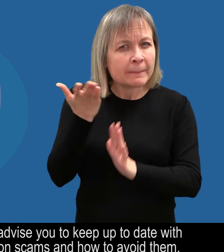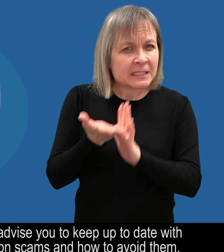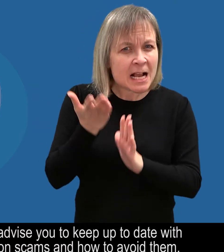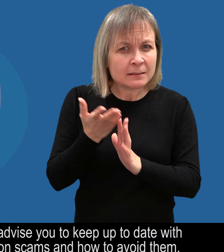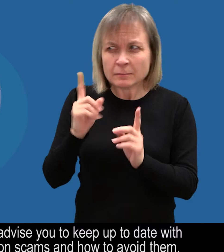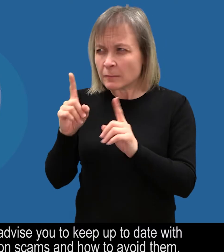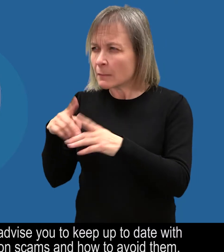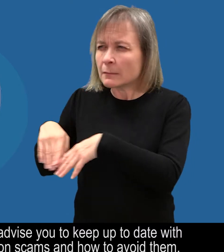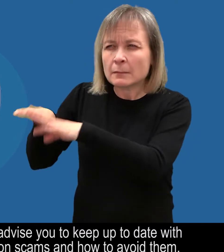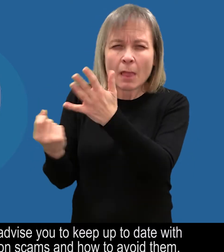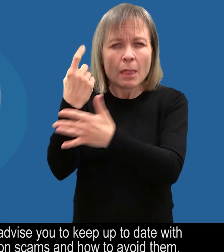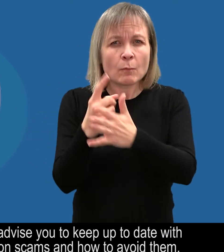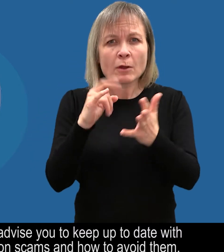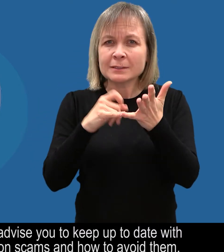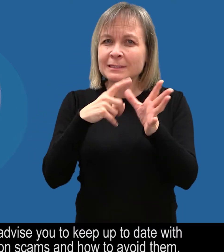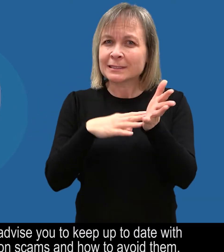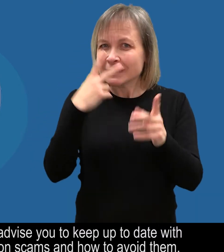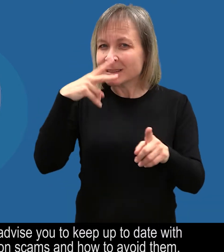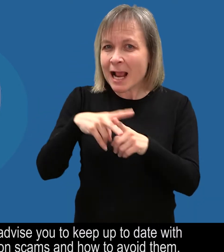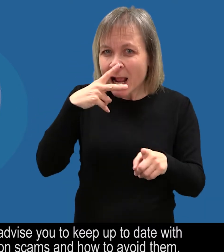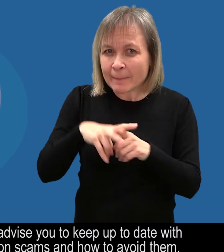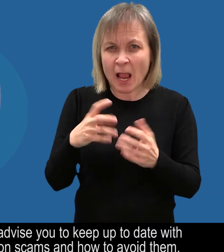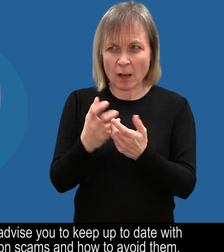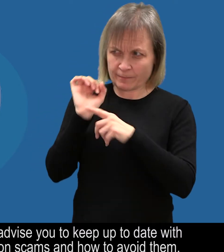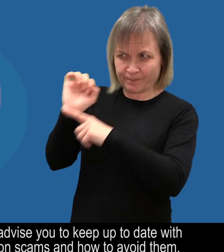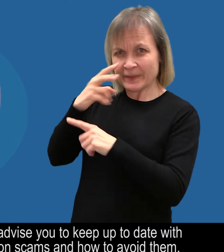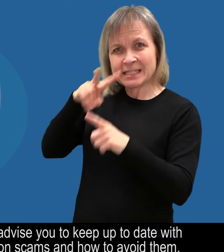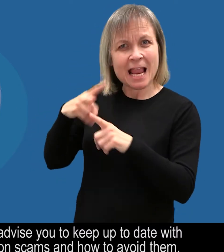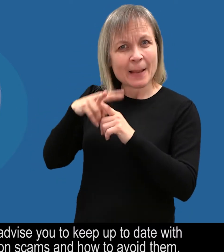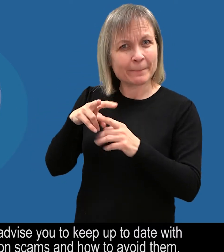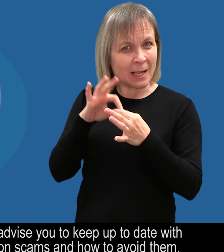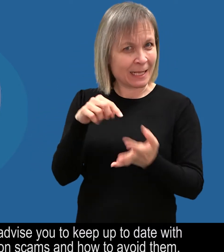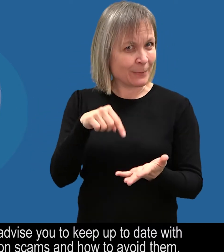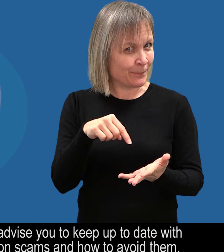We do advise you to keep up to date with common scams and how to avoid them.